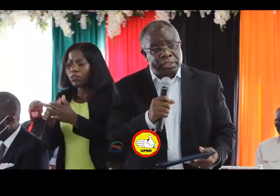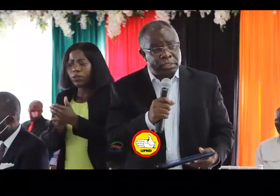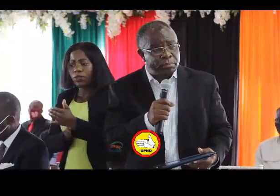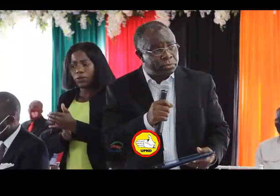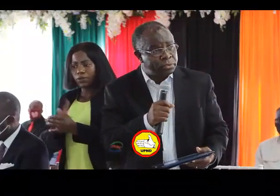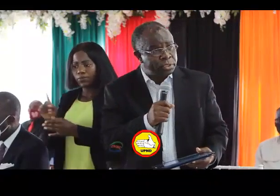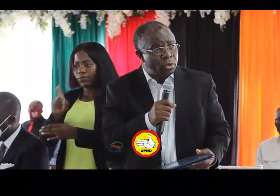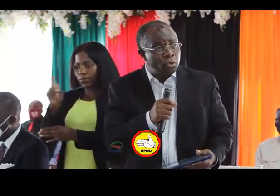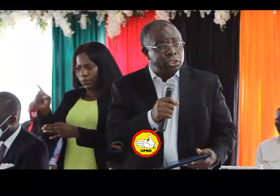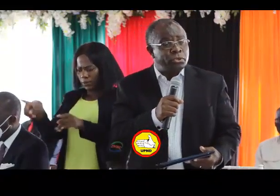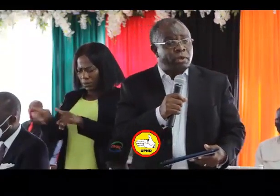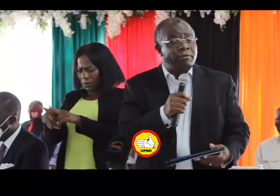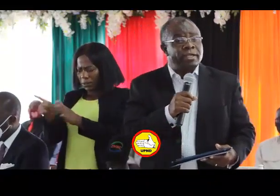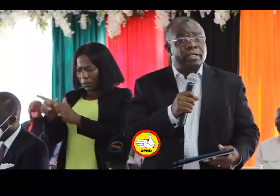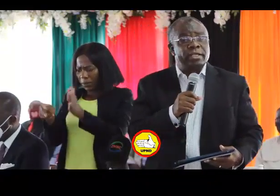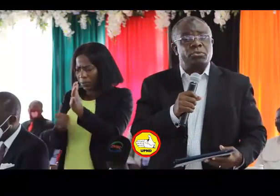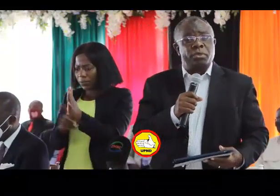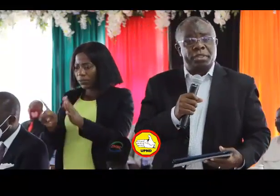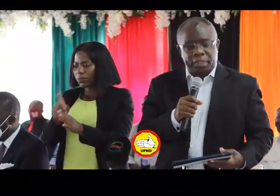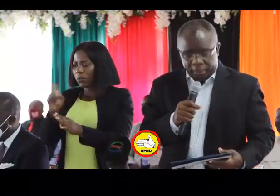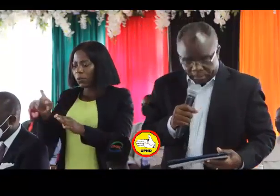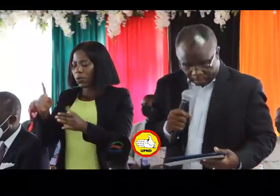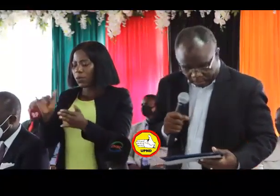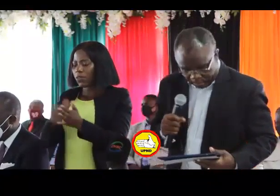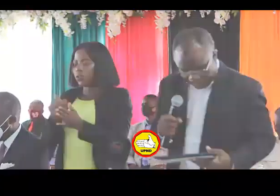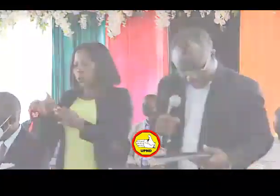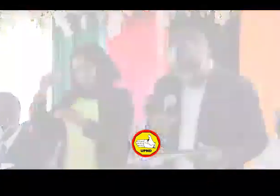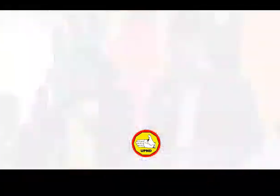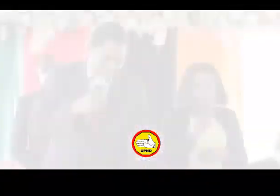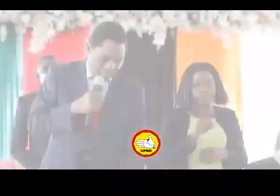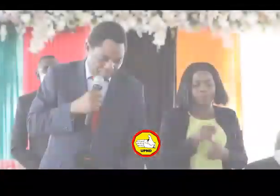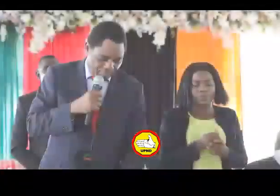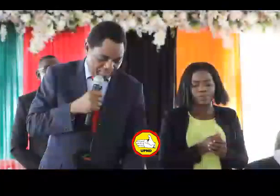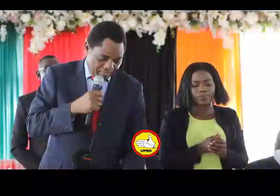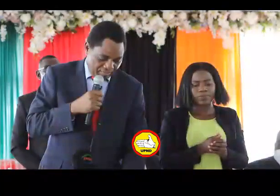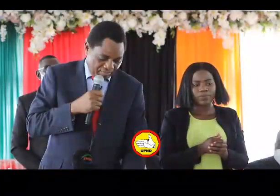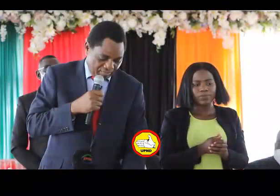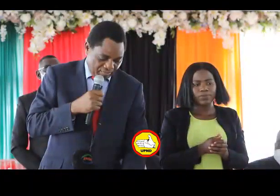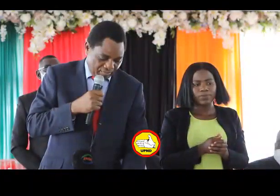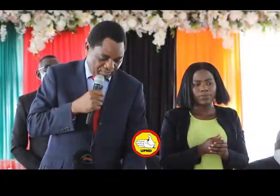same principles which you have agreed with them.